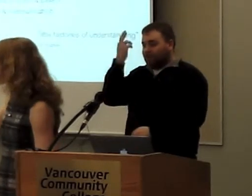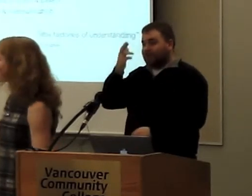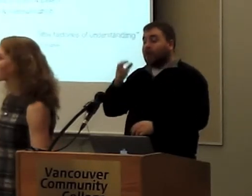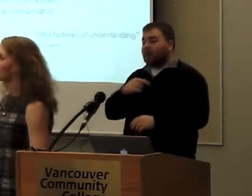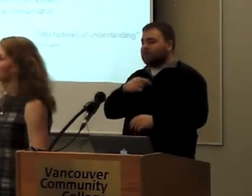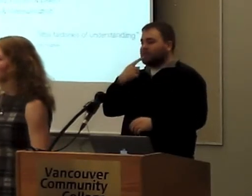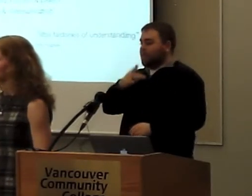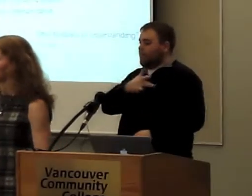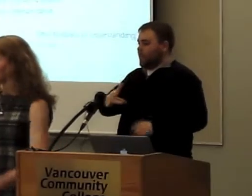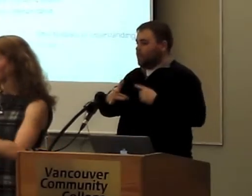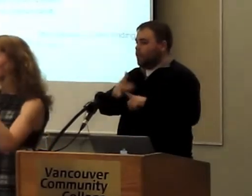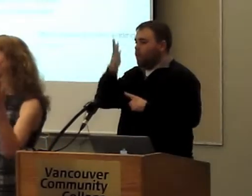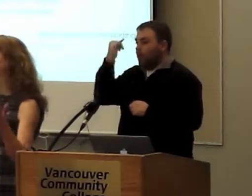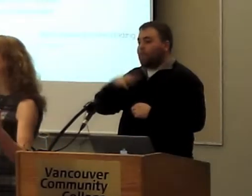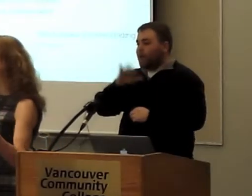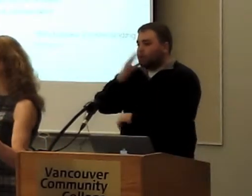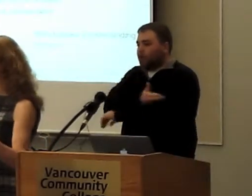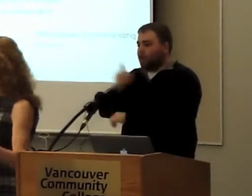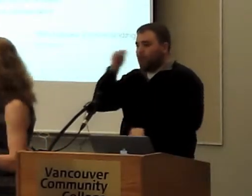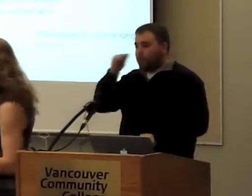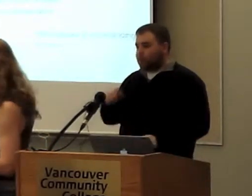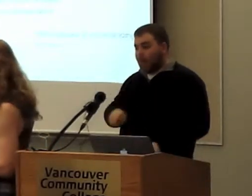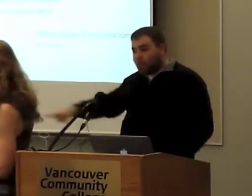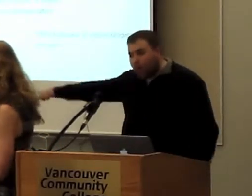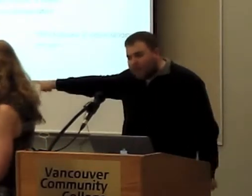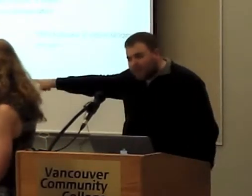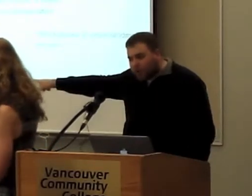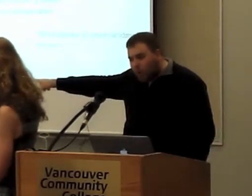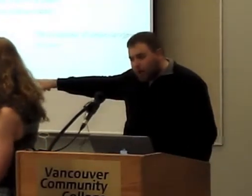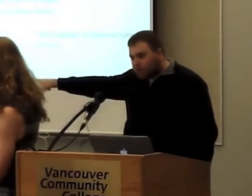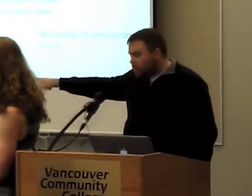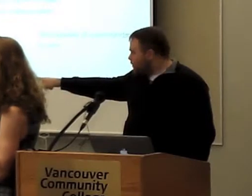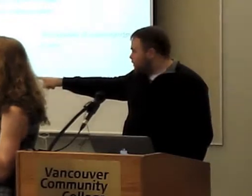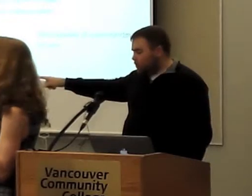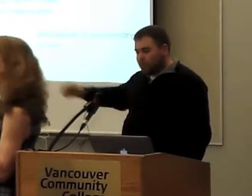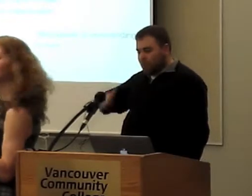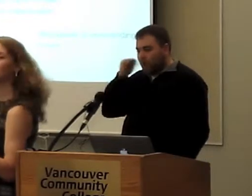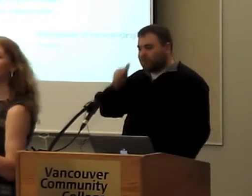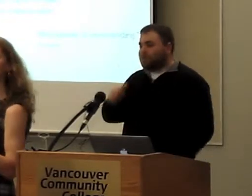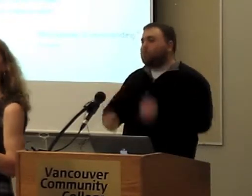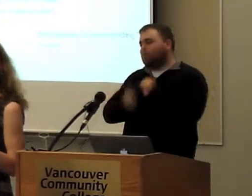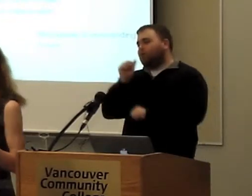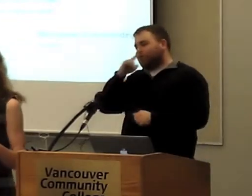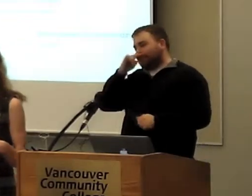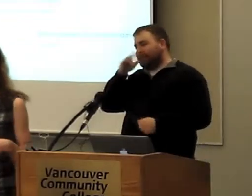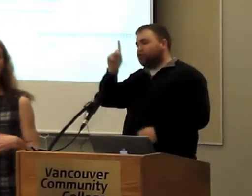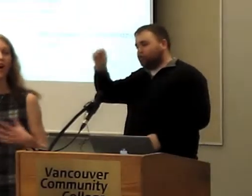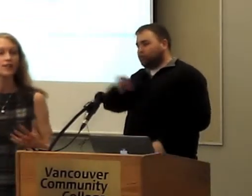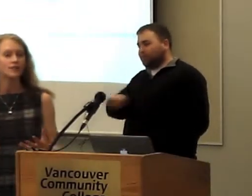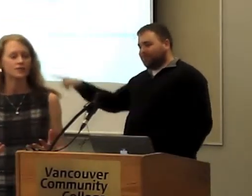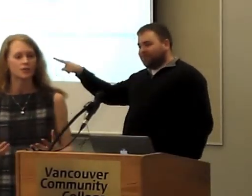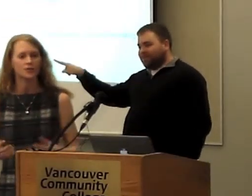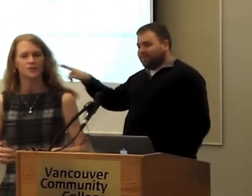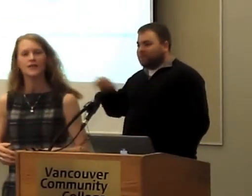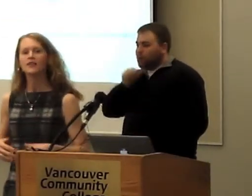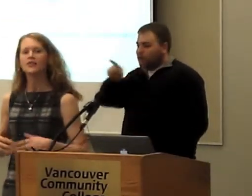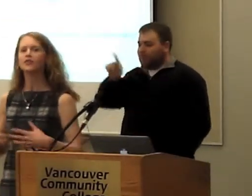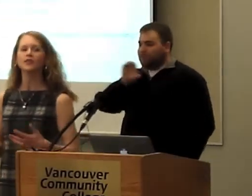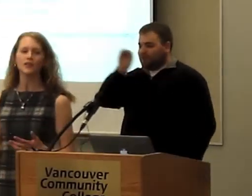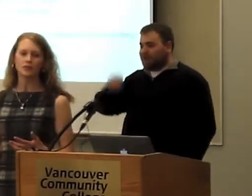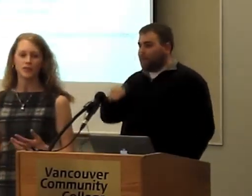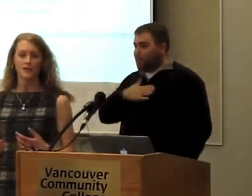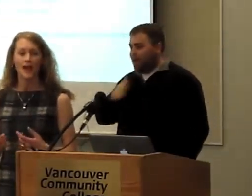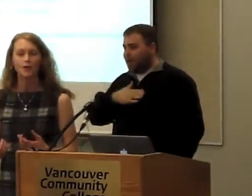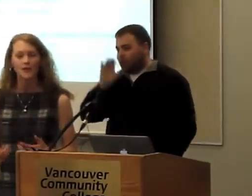always looked at my finger when I gestured. She's come a long way since then, I have to say. So these are all tools for understanding, cognitive tools.